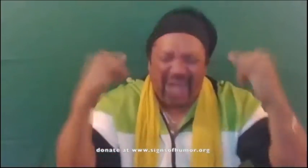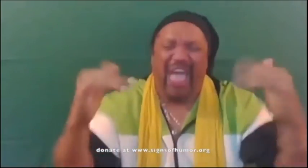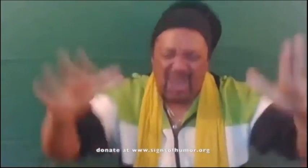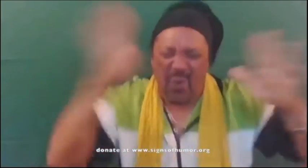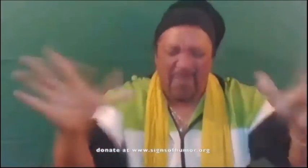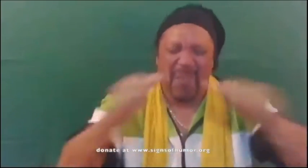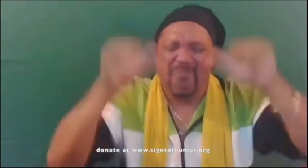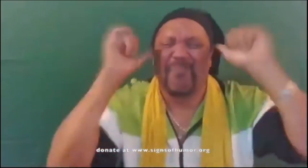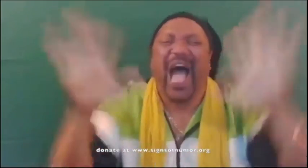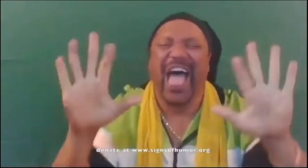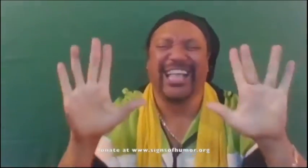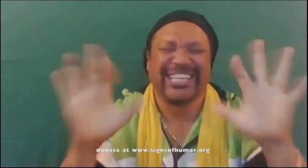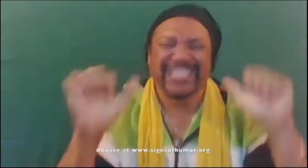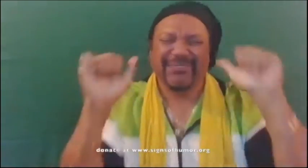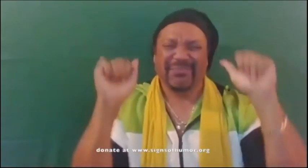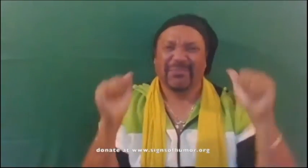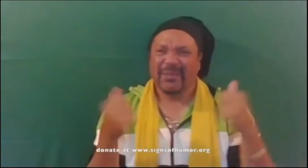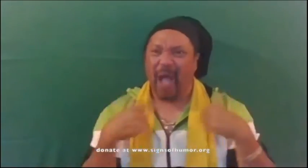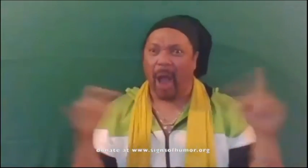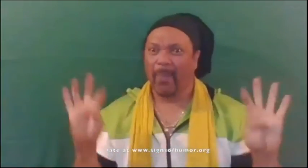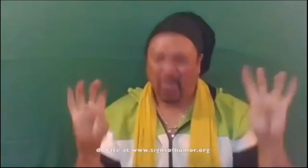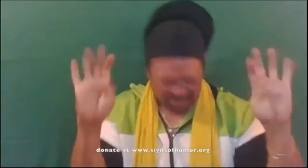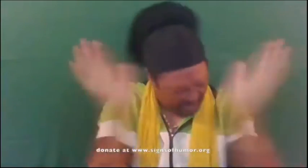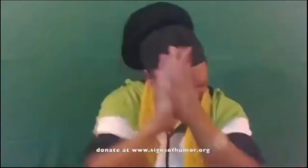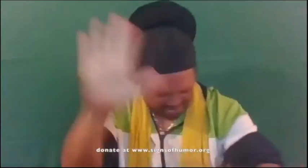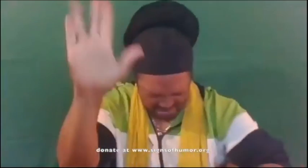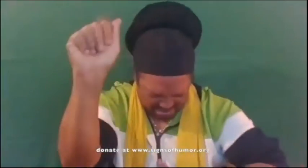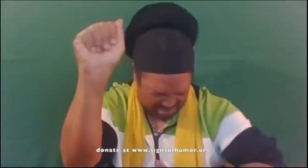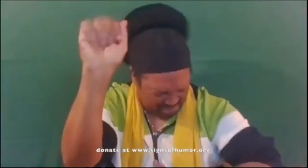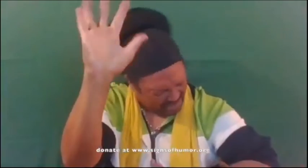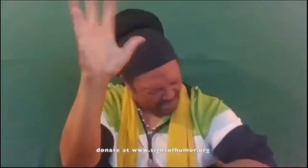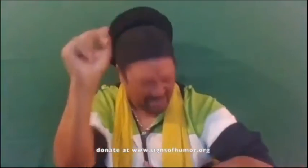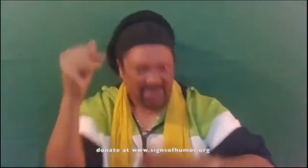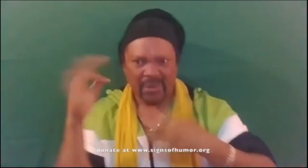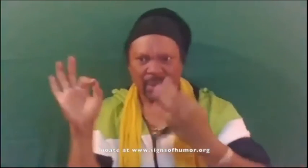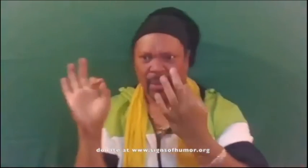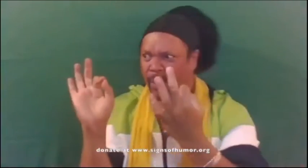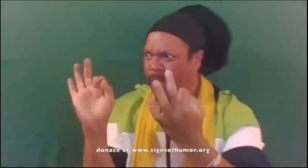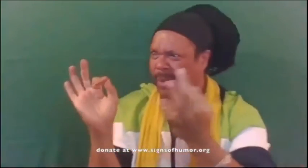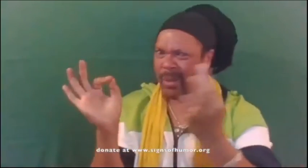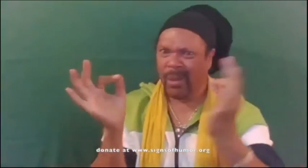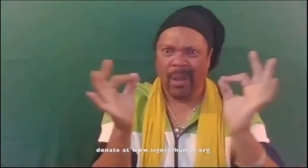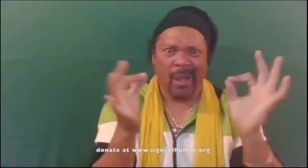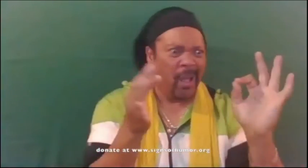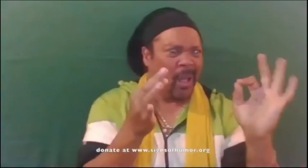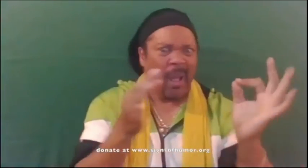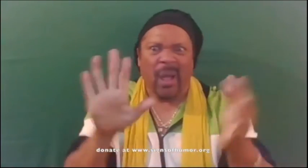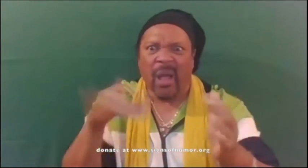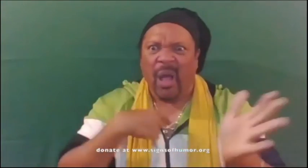you finna get blessed today. You finna get praised on today. Yes." I'm looking from